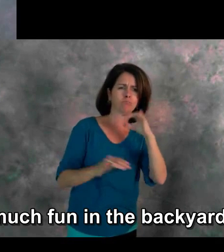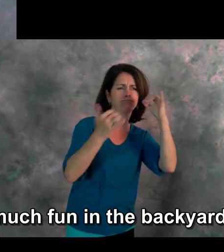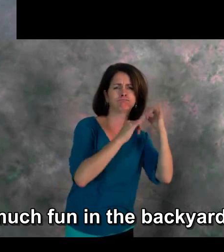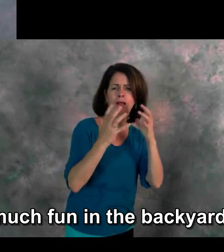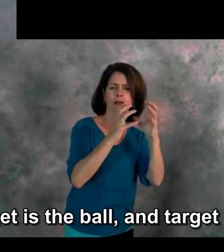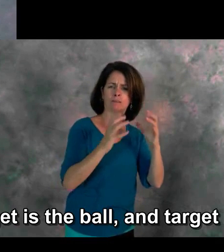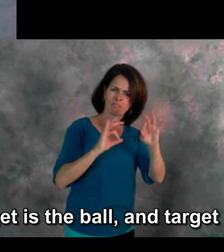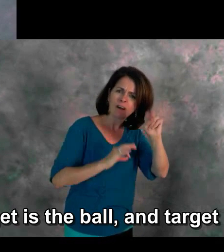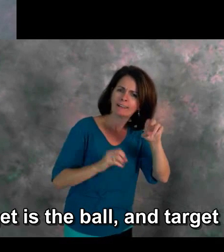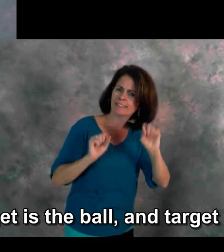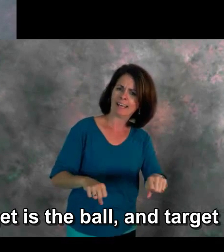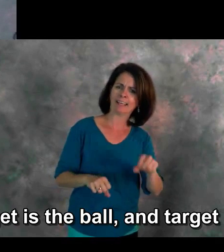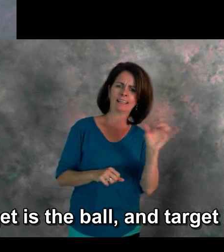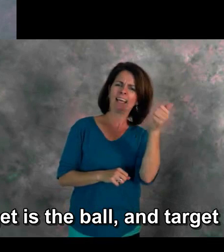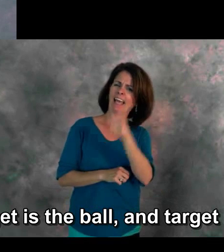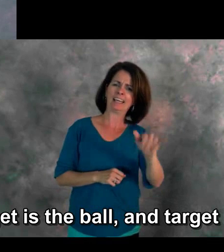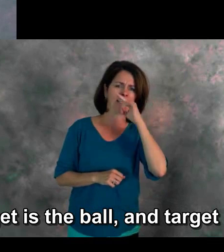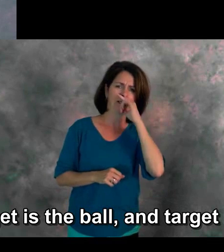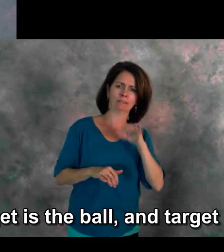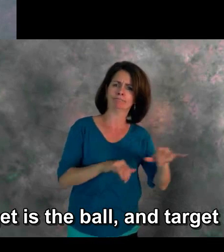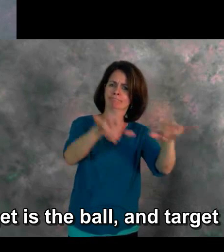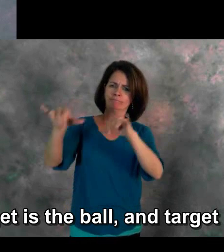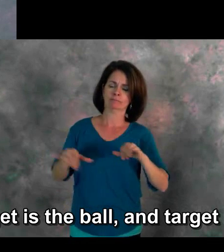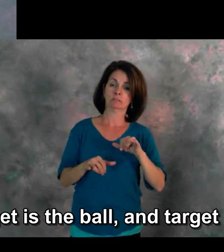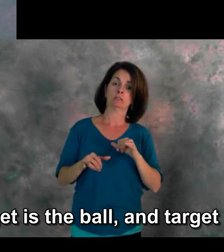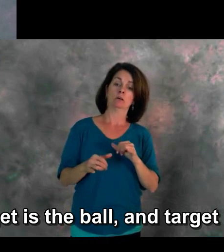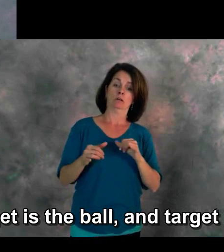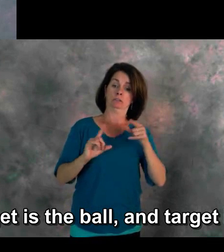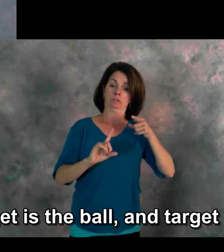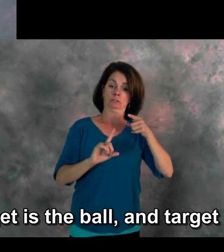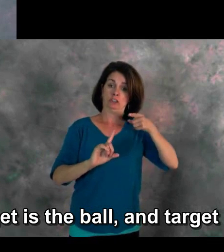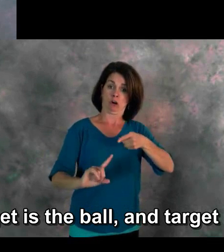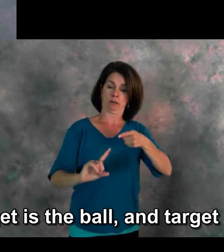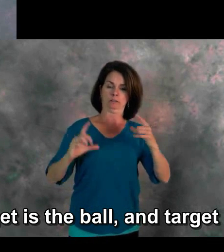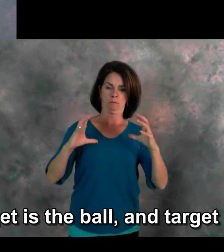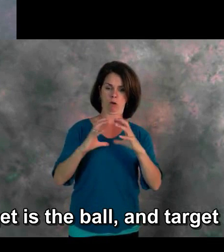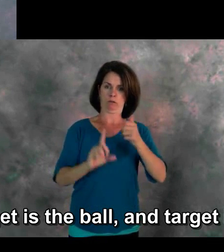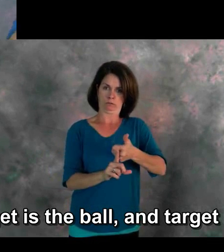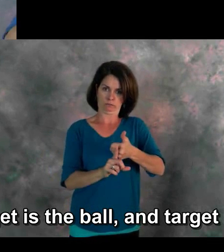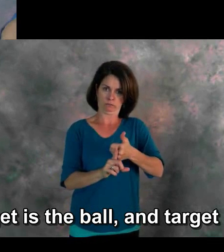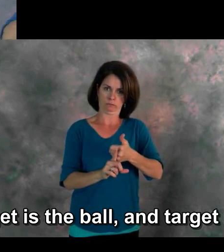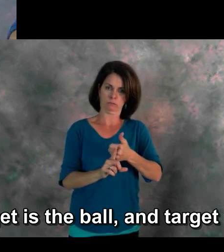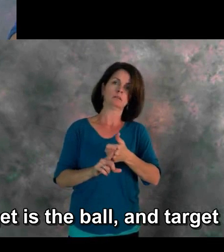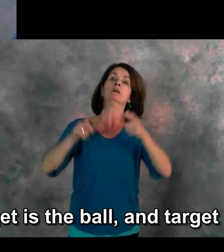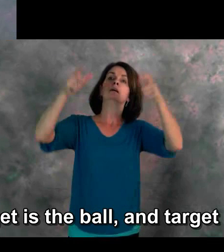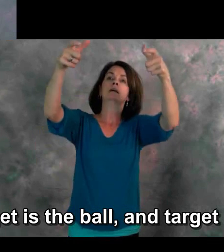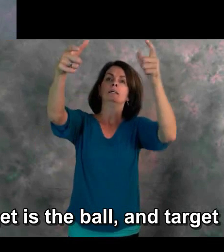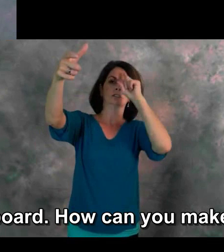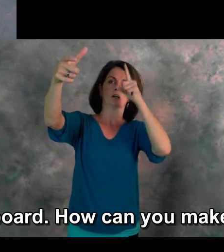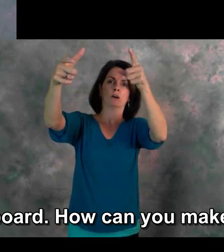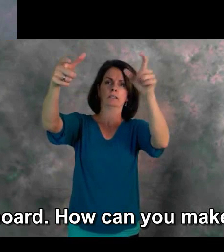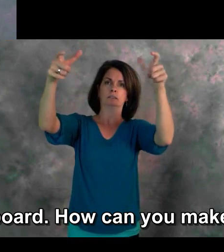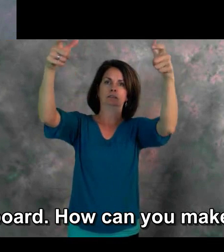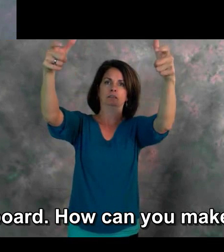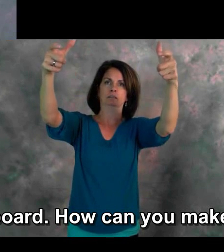in the backyard as any other kid. So the target is the ball, and the target is